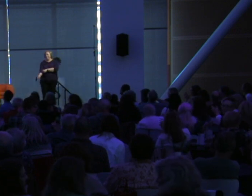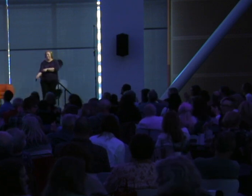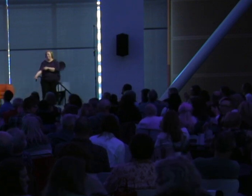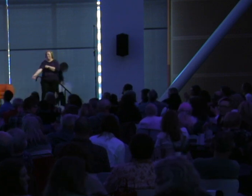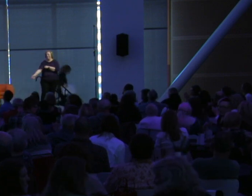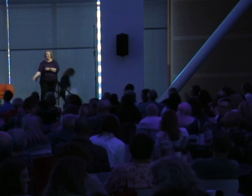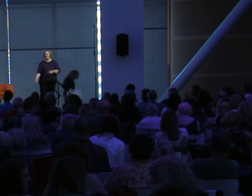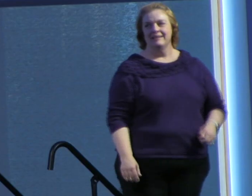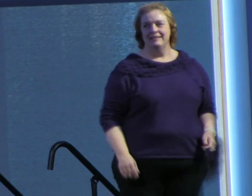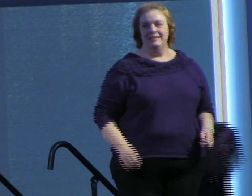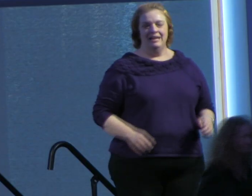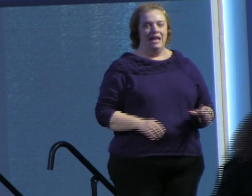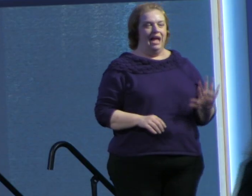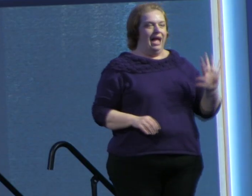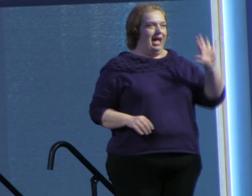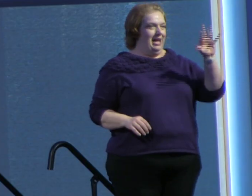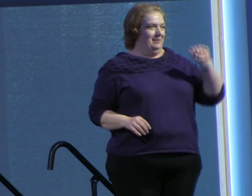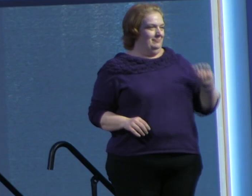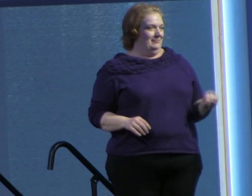And